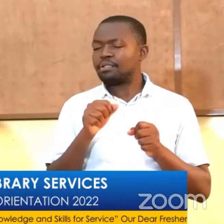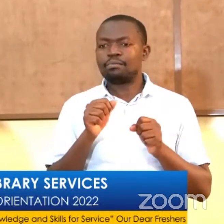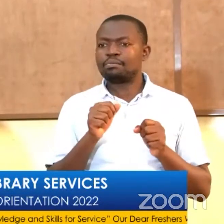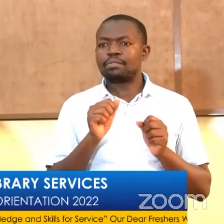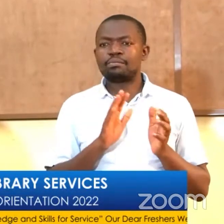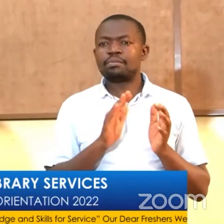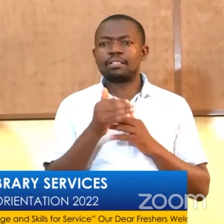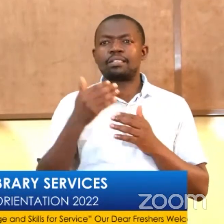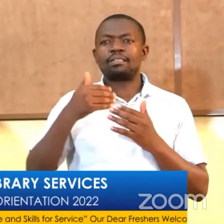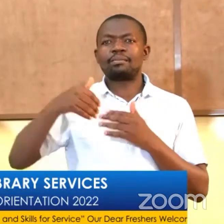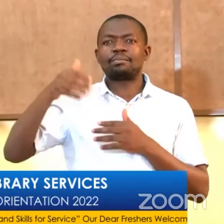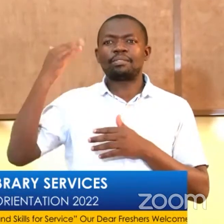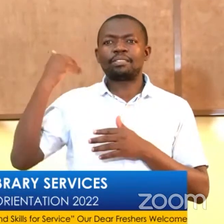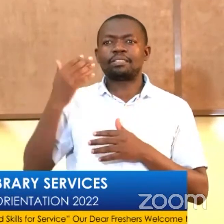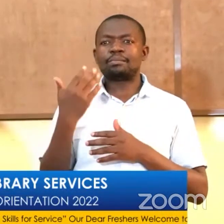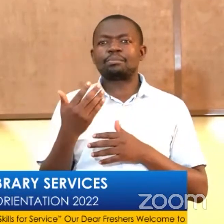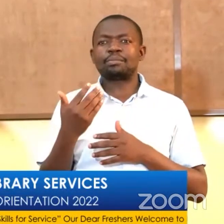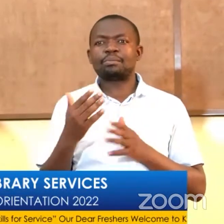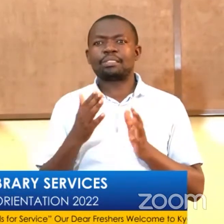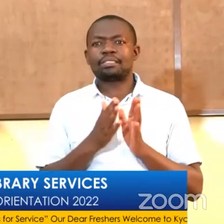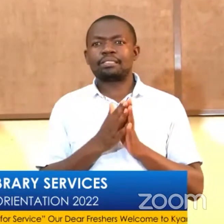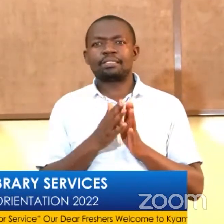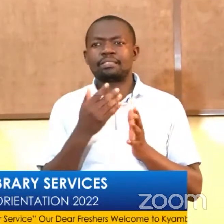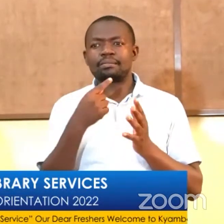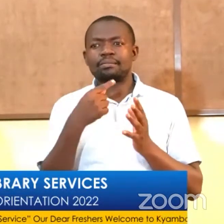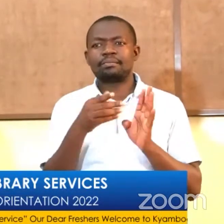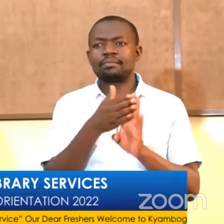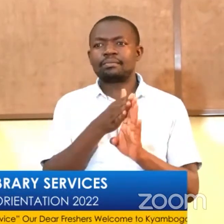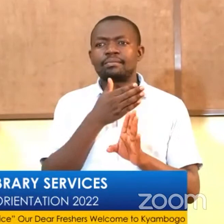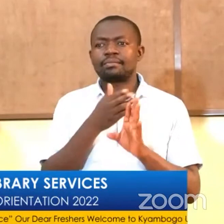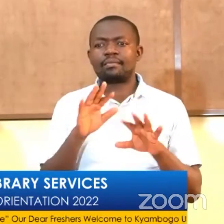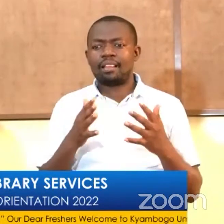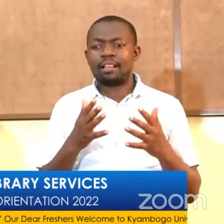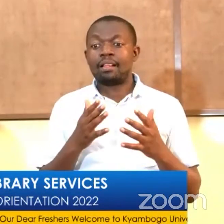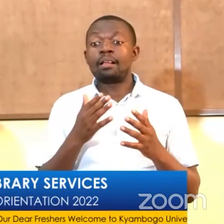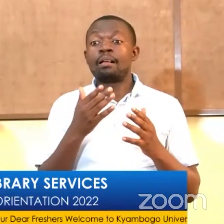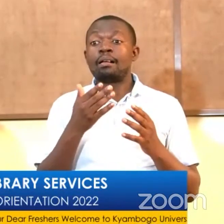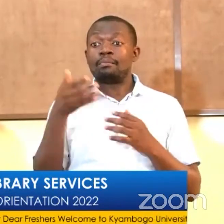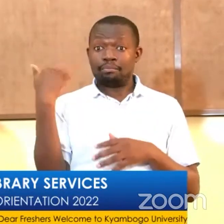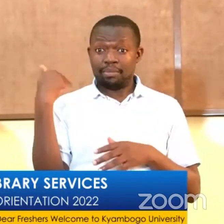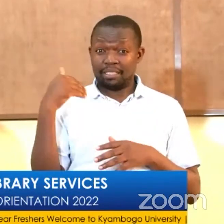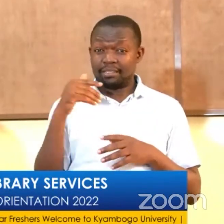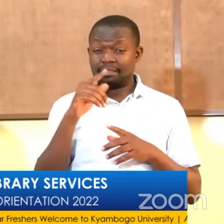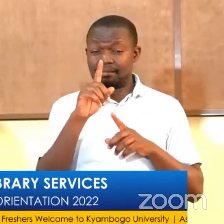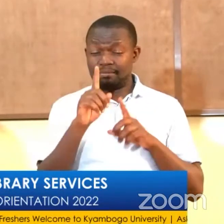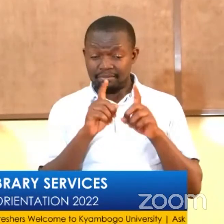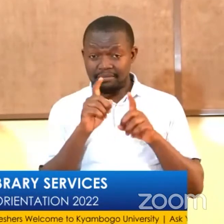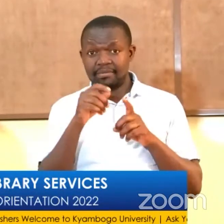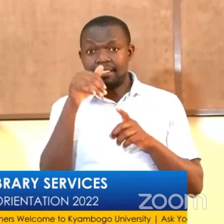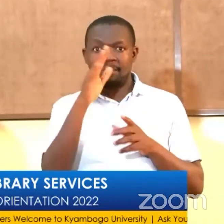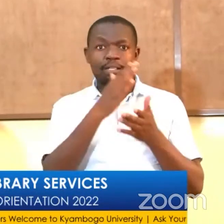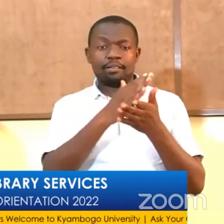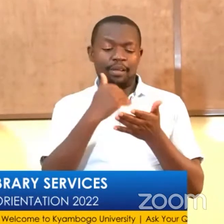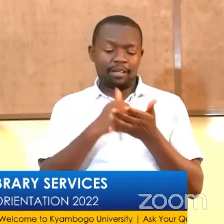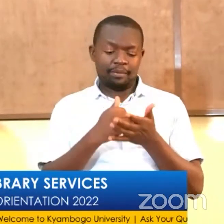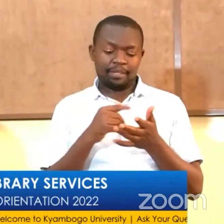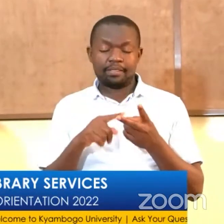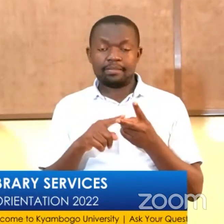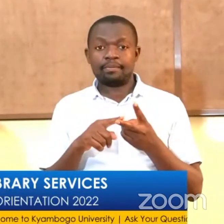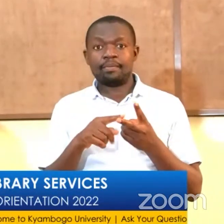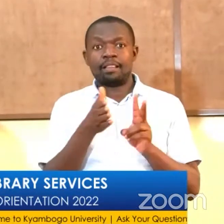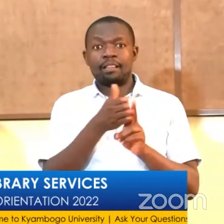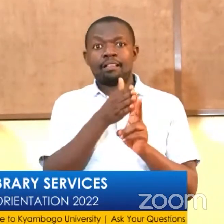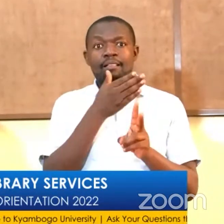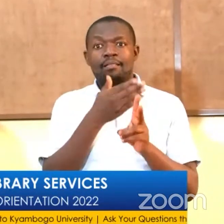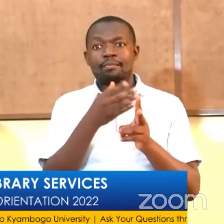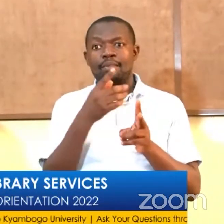and marking guides? Past papers at your department, marking guides, we leave that to rest for